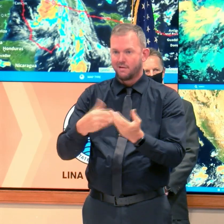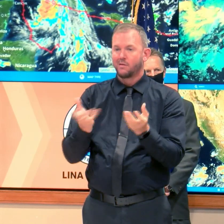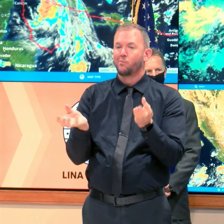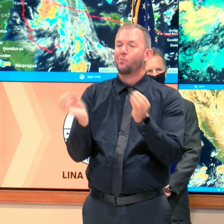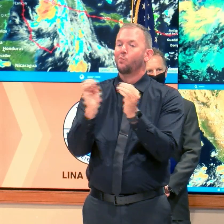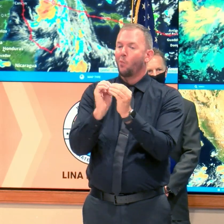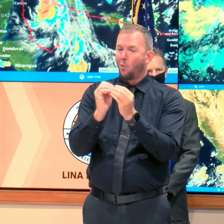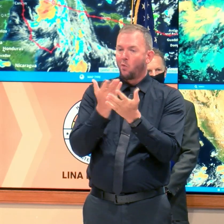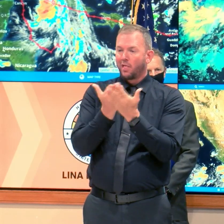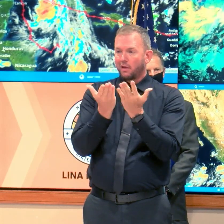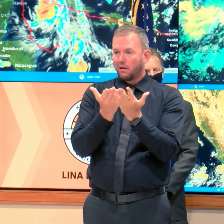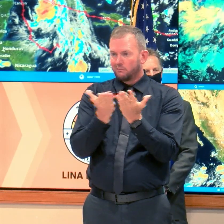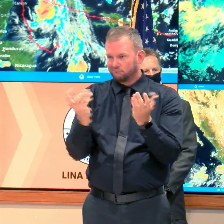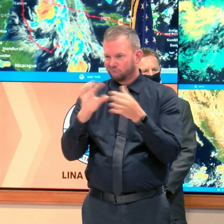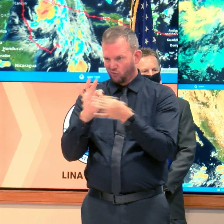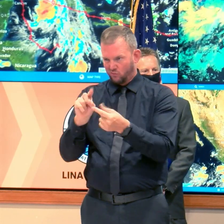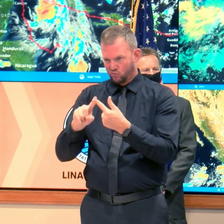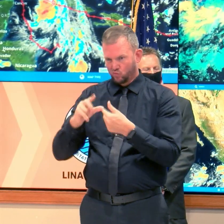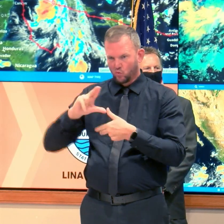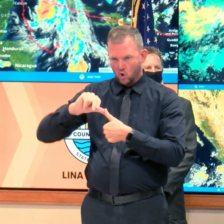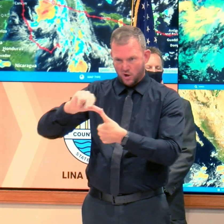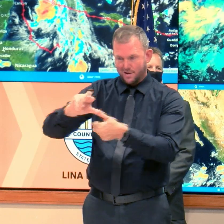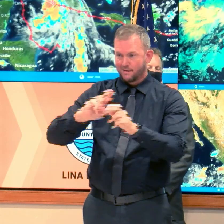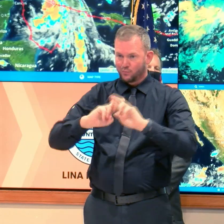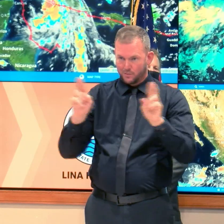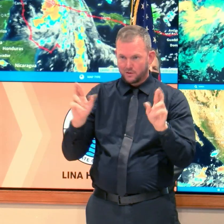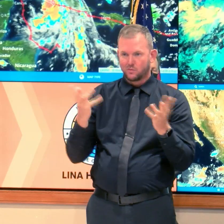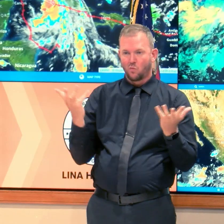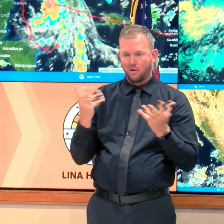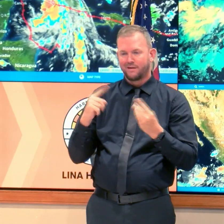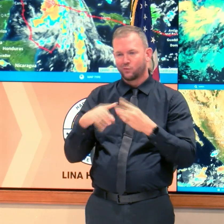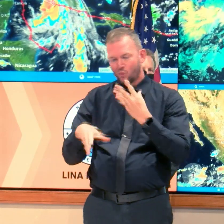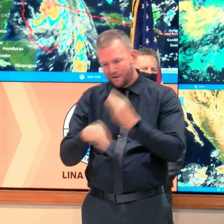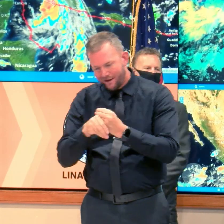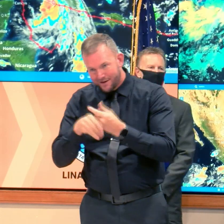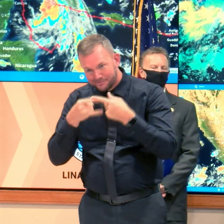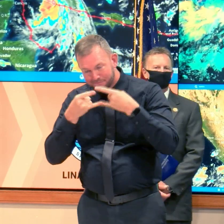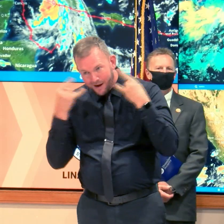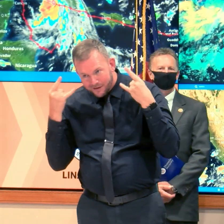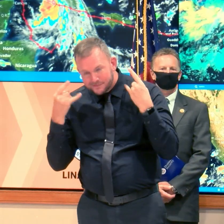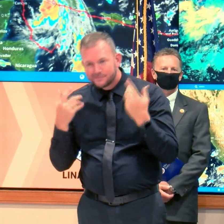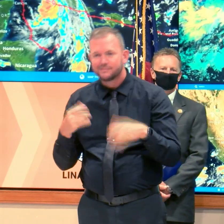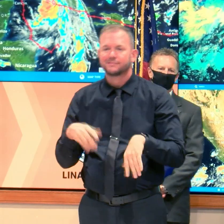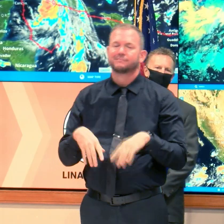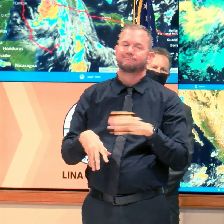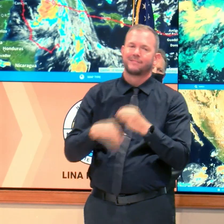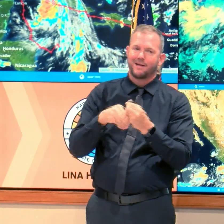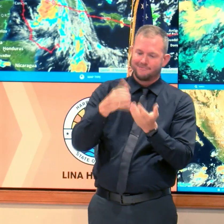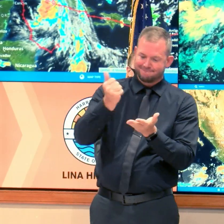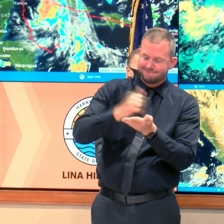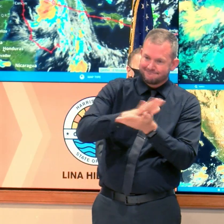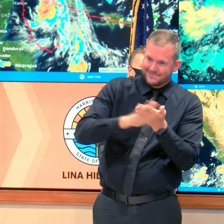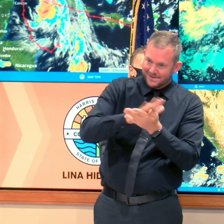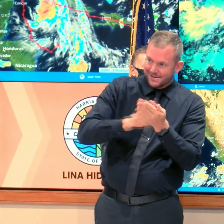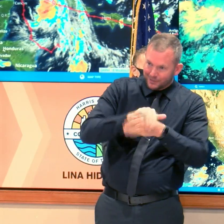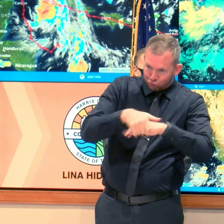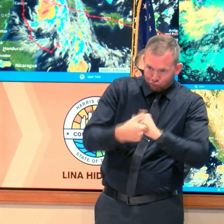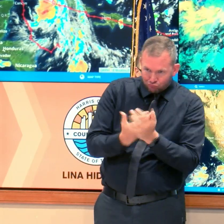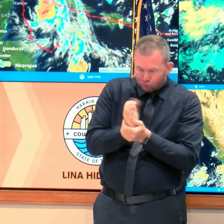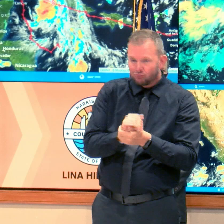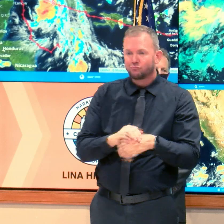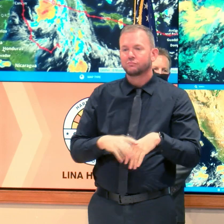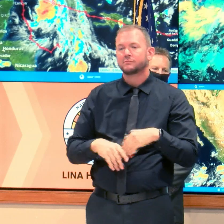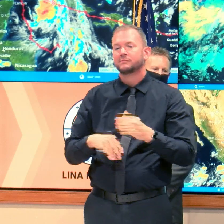that will be the mask, and that will be the sanitizer and the wipes. All of those things should be a part of